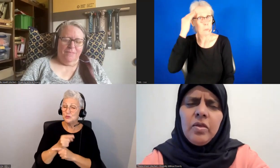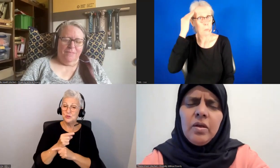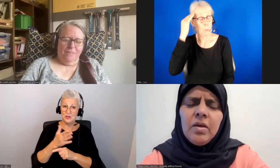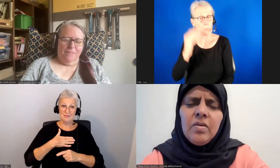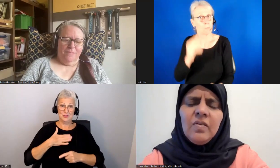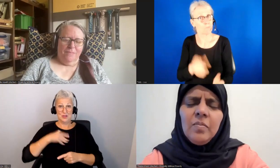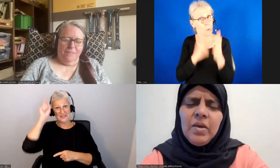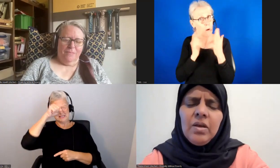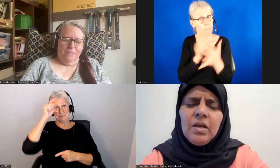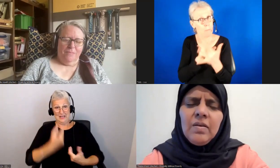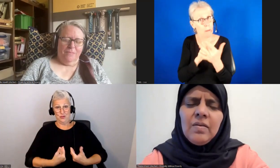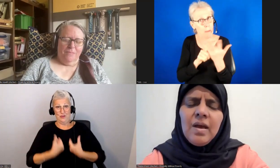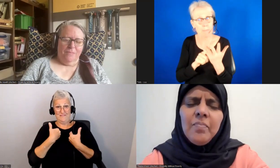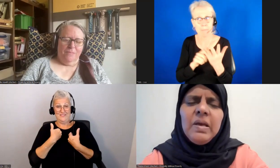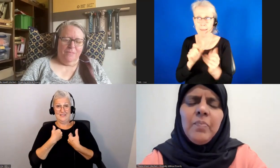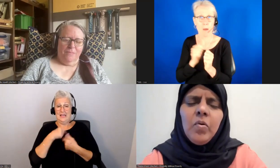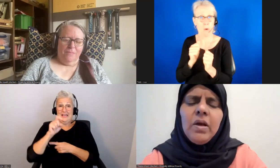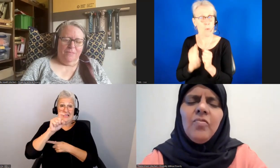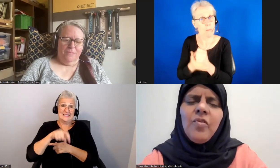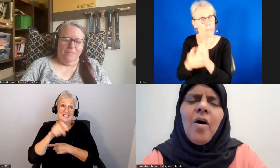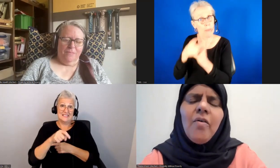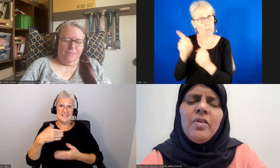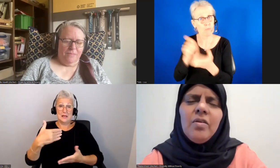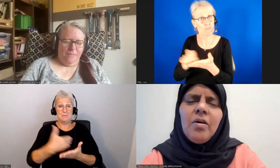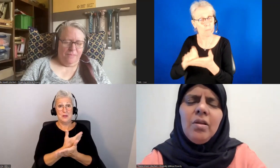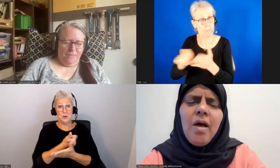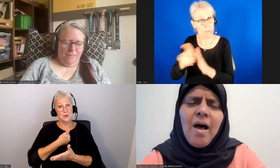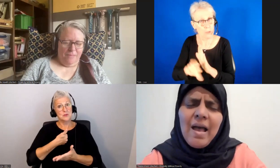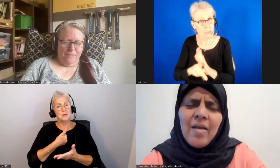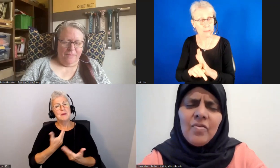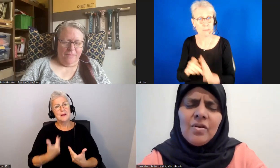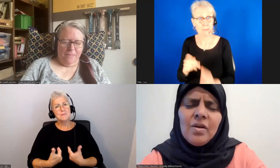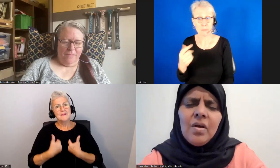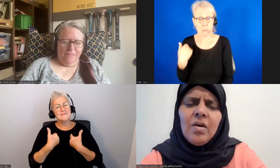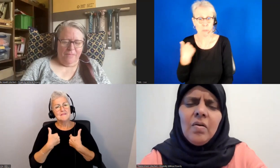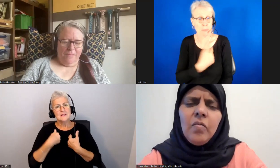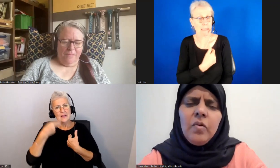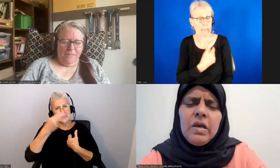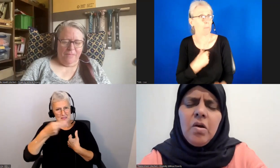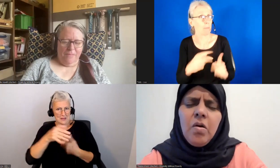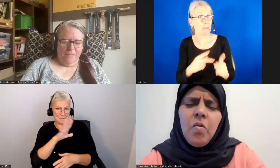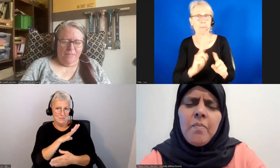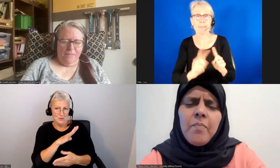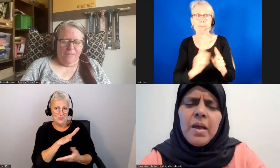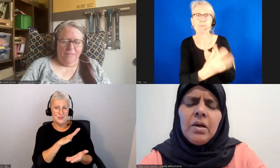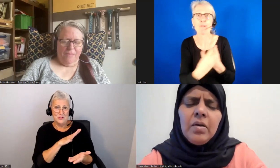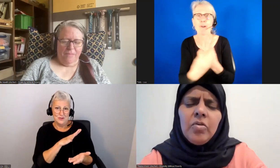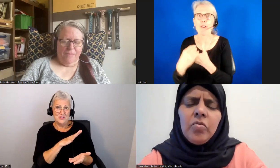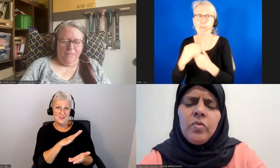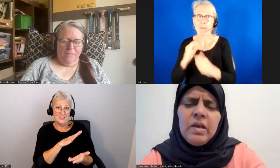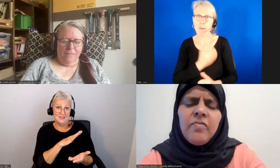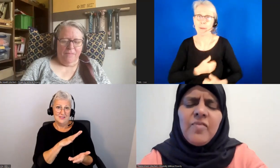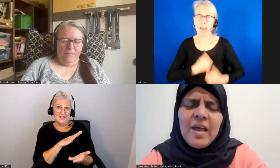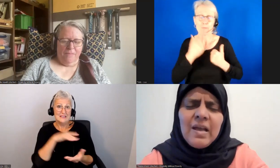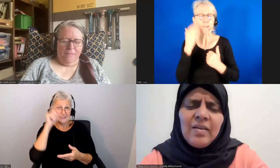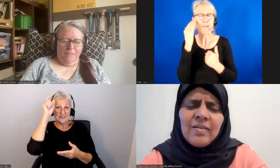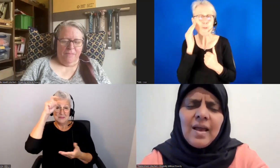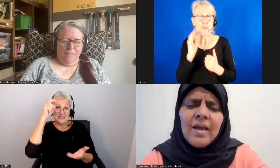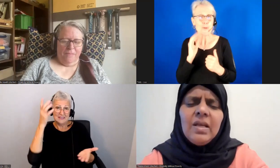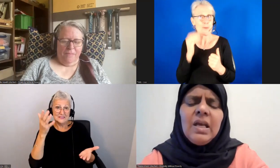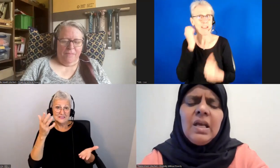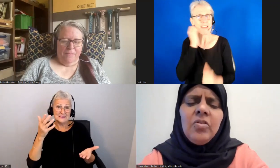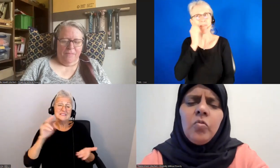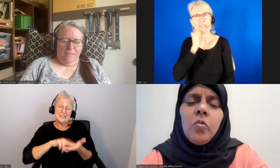with disabilities and people involved in our lives. We know what barriers we